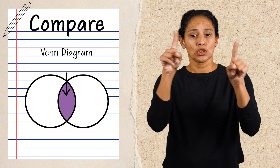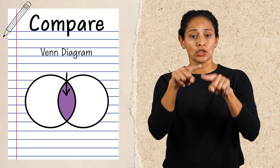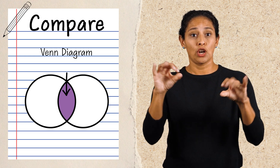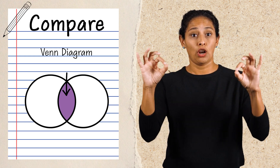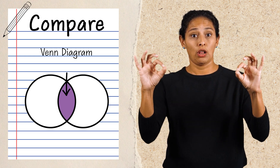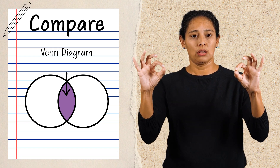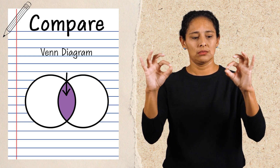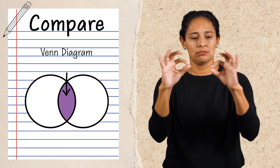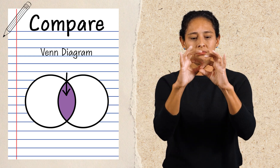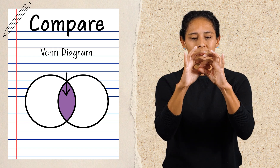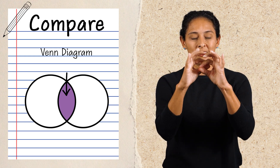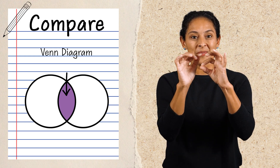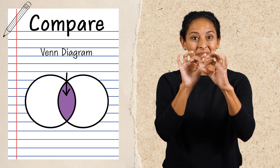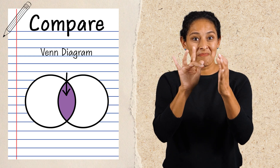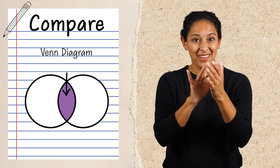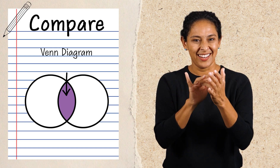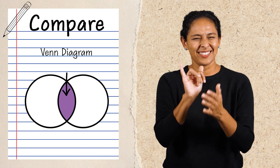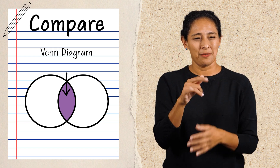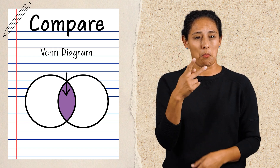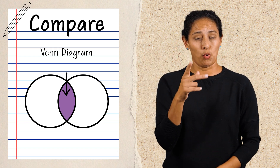overlap. See the purple part here.